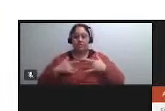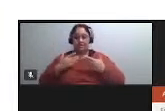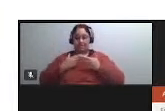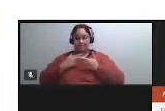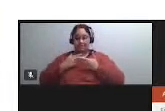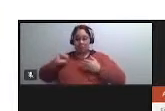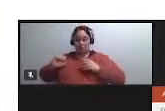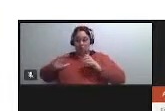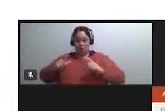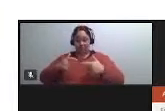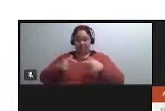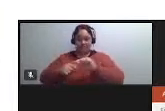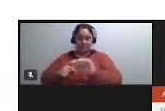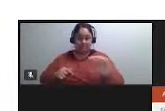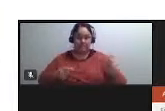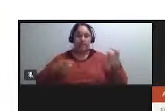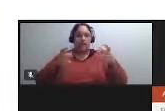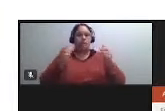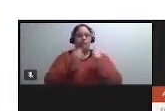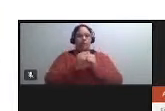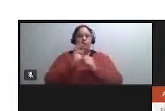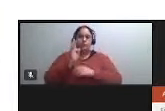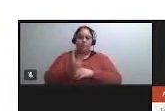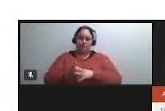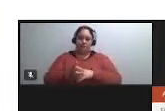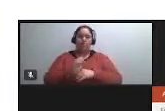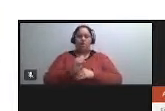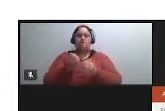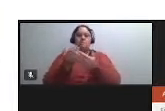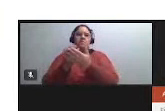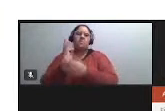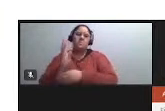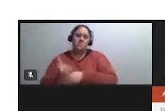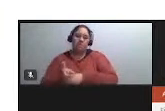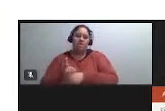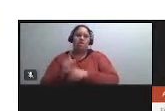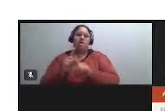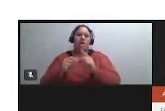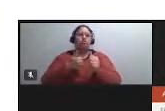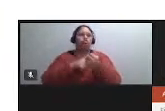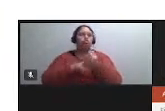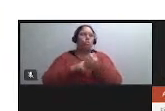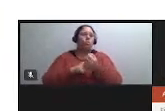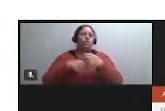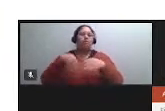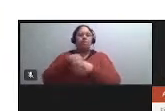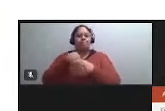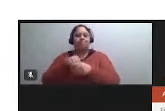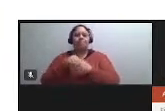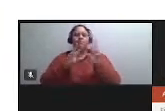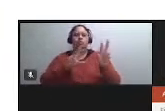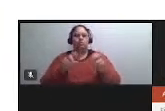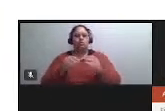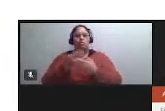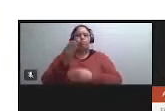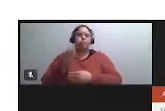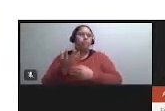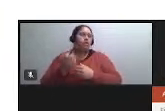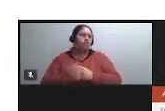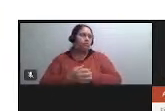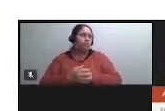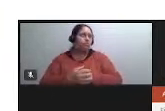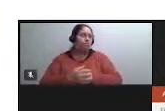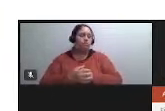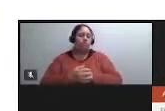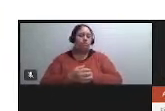the committees that they deal with, those issues, they would raise their hand and assist and intervene in the issues that were there. But to answer the